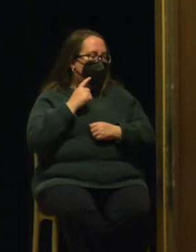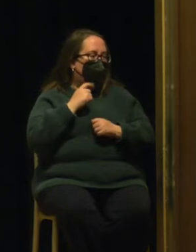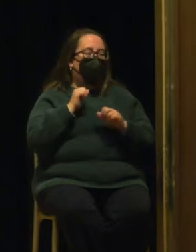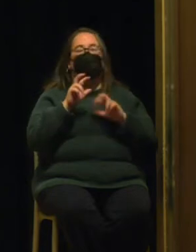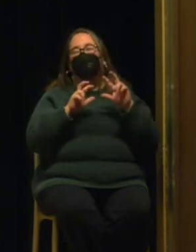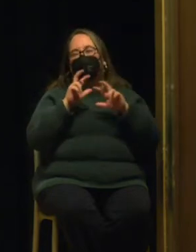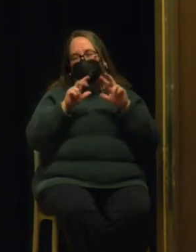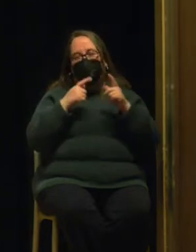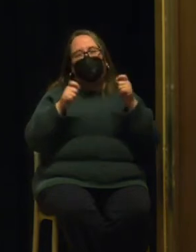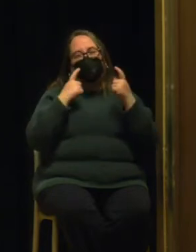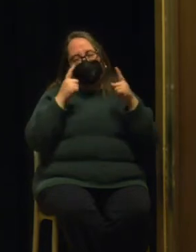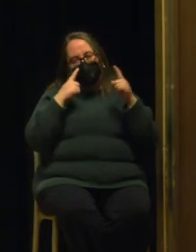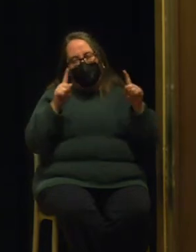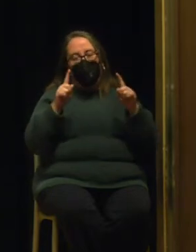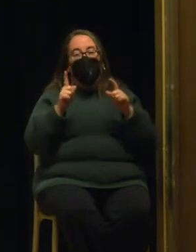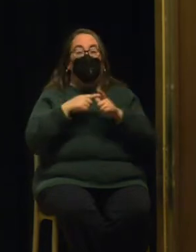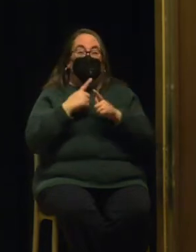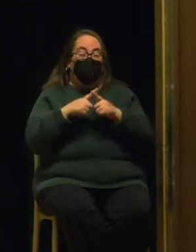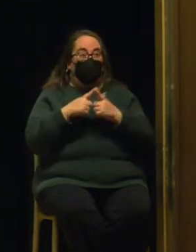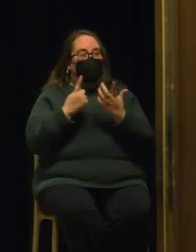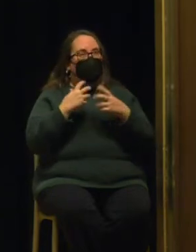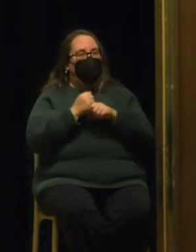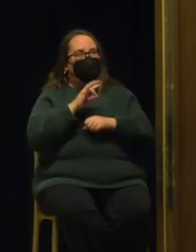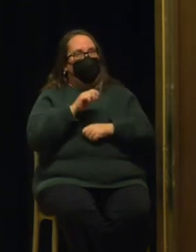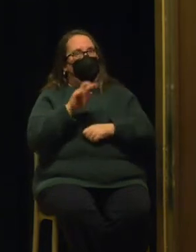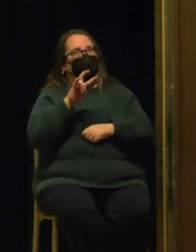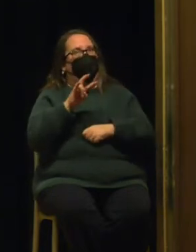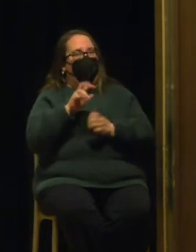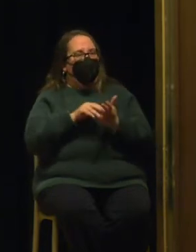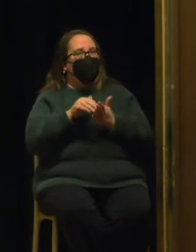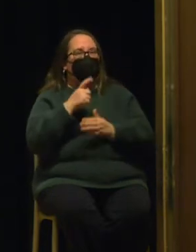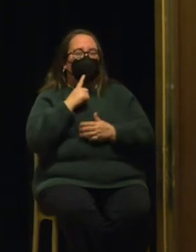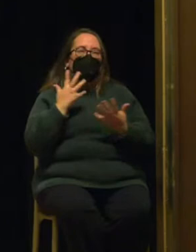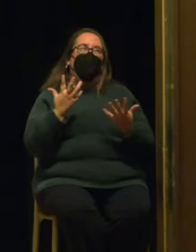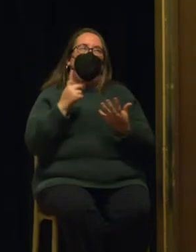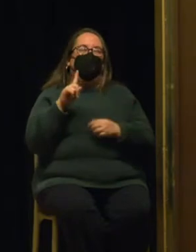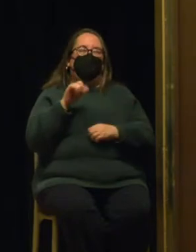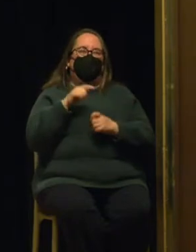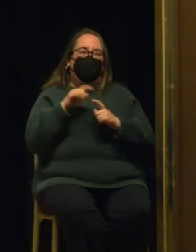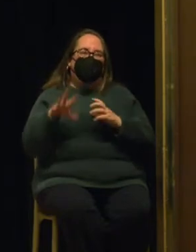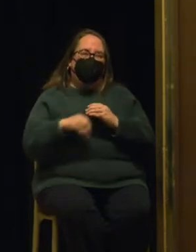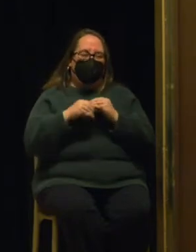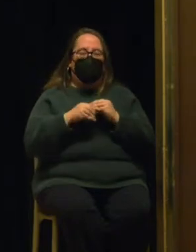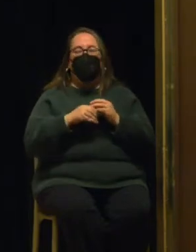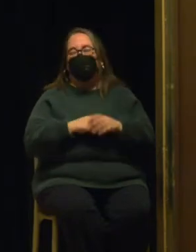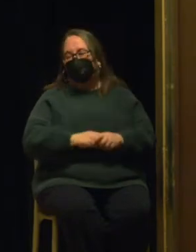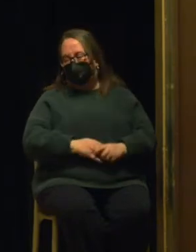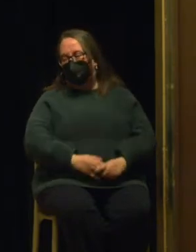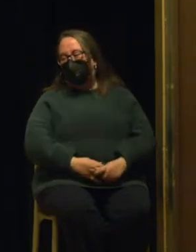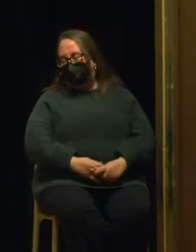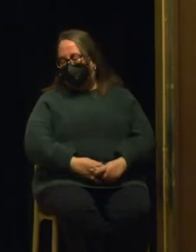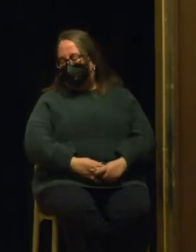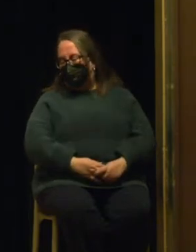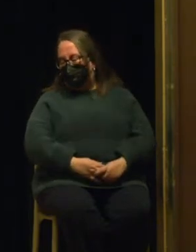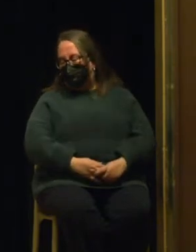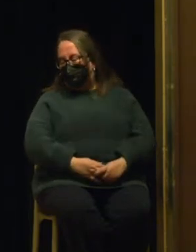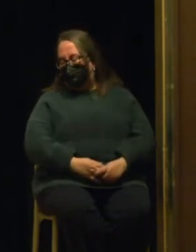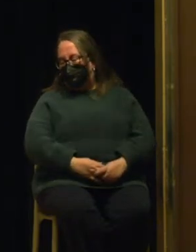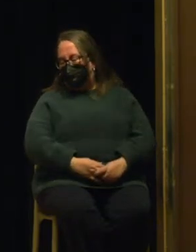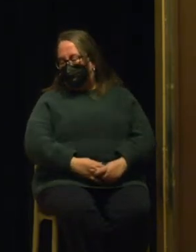when the game got 7.7 million, I was like, thank God, I got something else to say. And then I'm trying to think of other